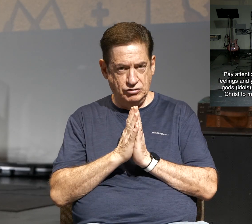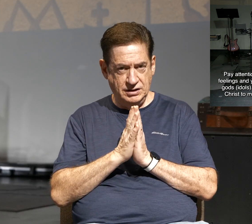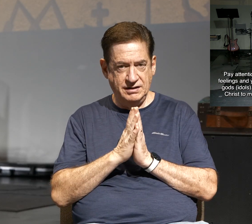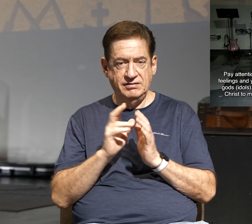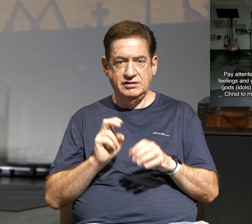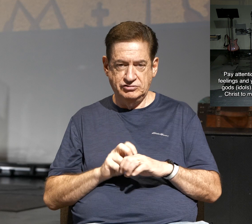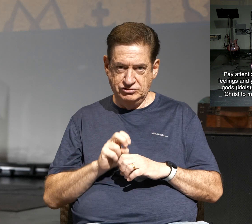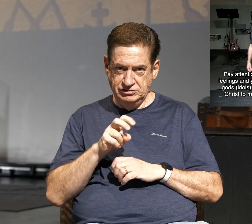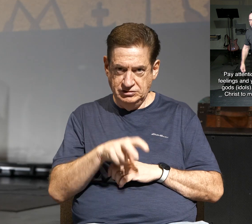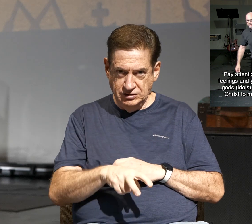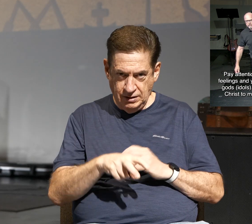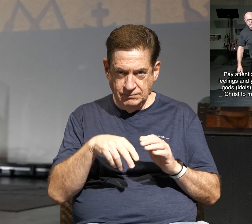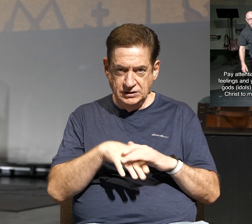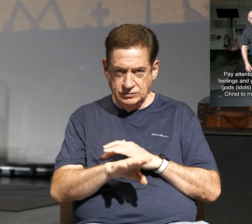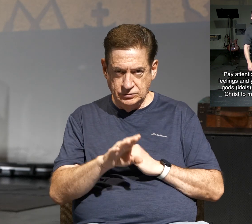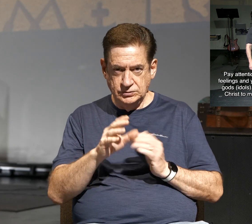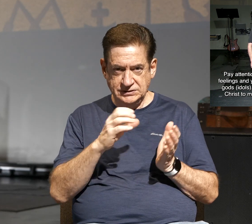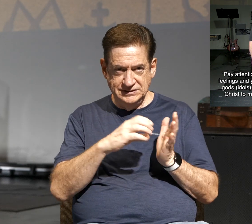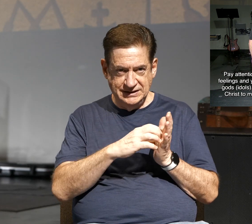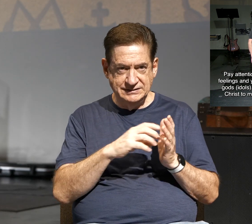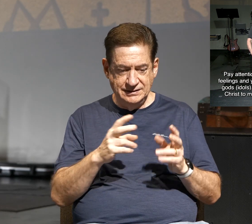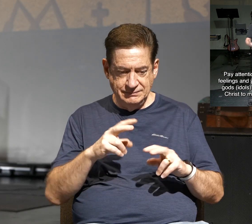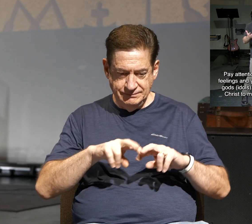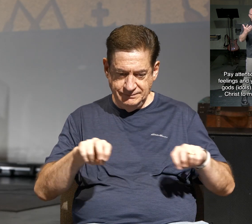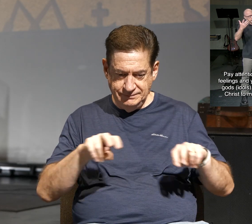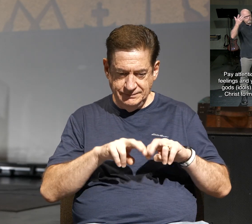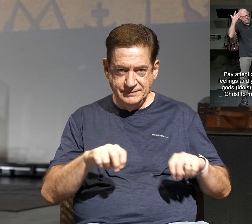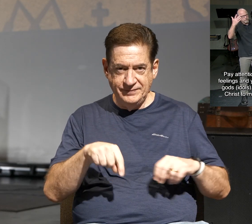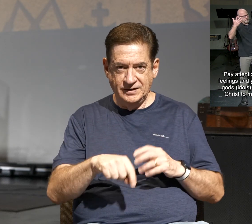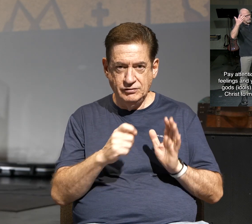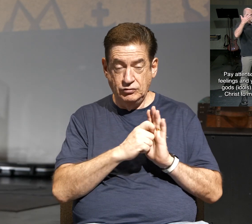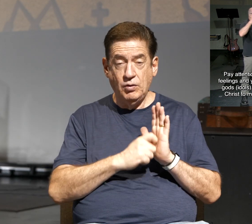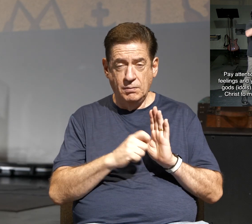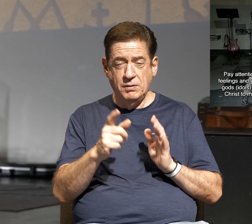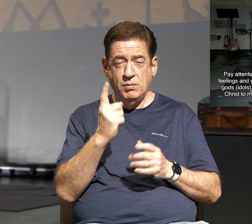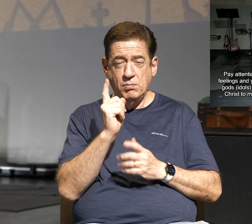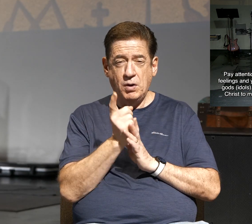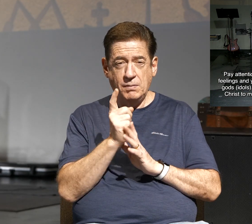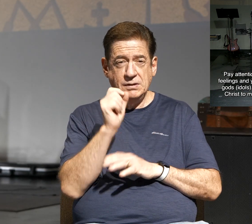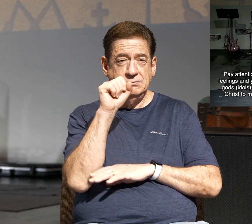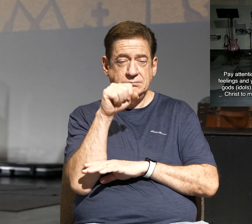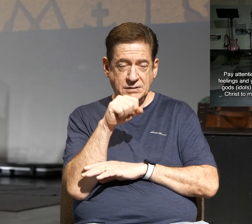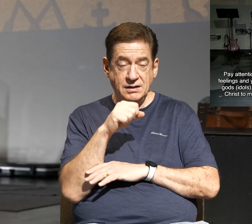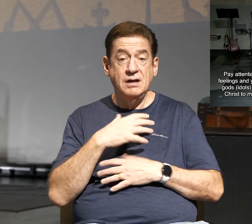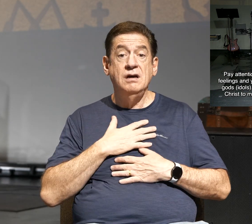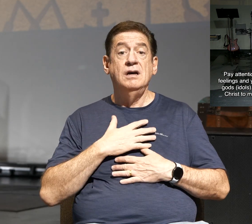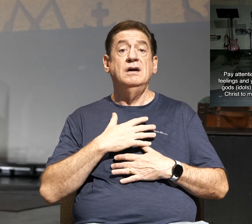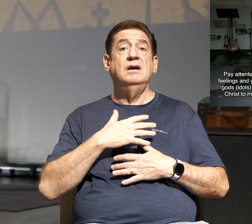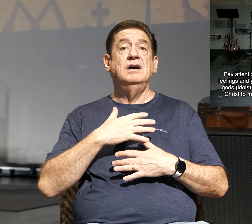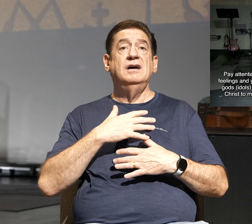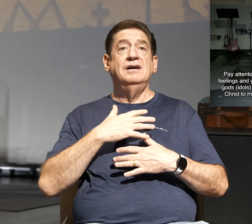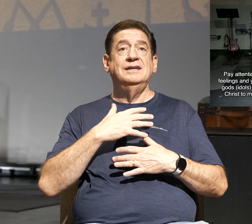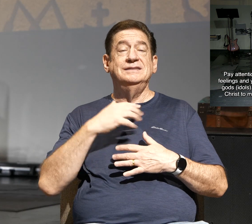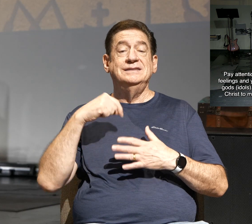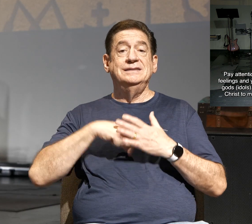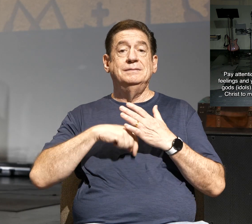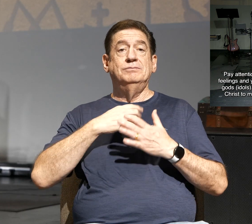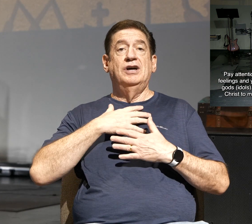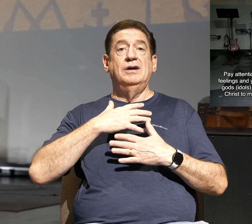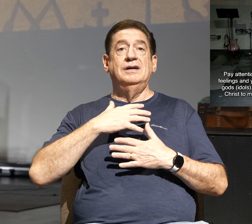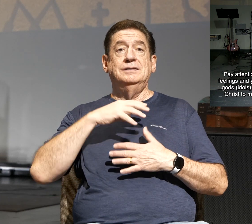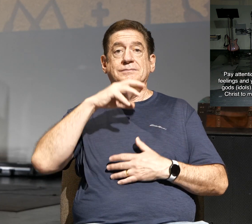dive into this text and unpack the notes here. But just take a moment. Would you bow your heads with me? Take a deep breath. Inhale.